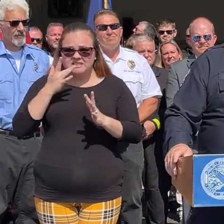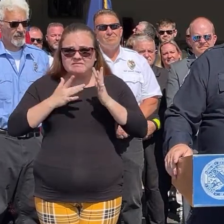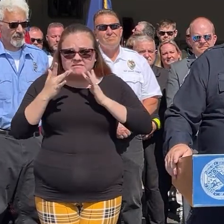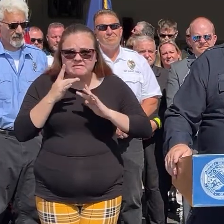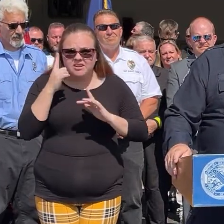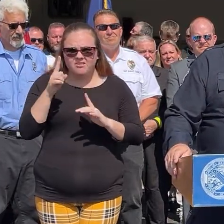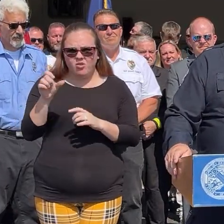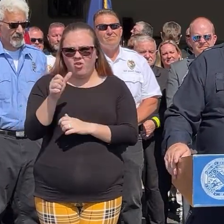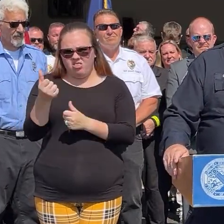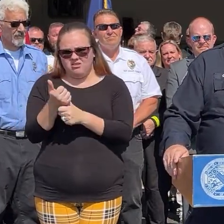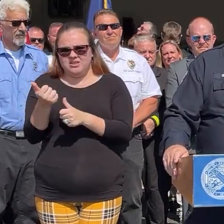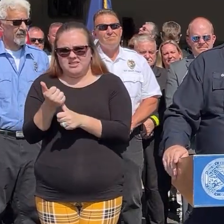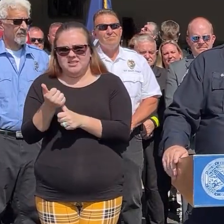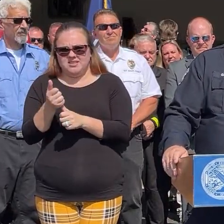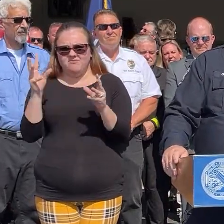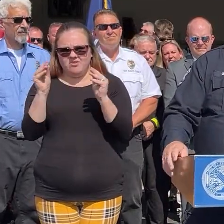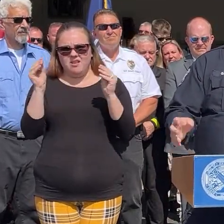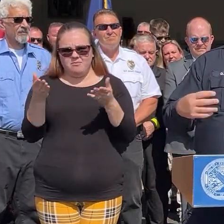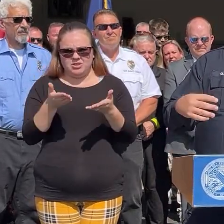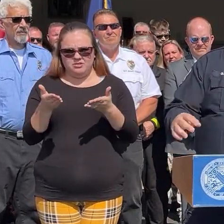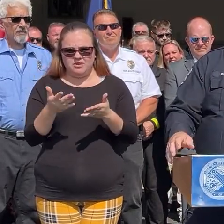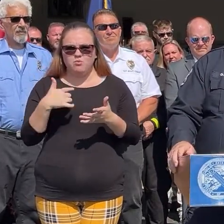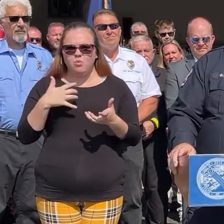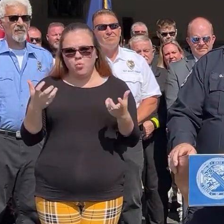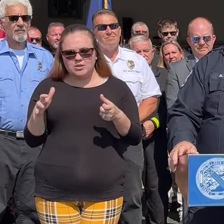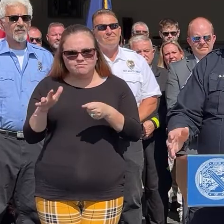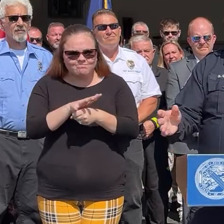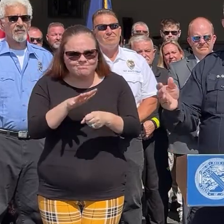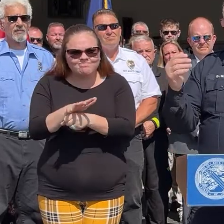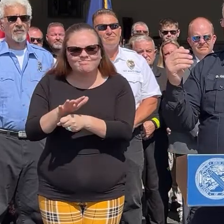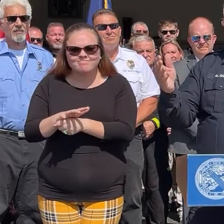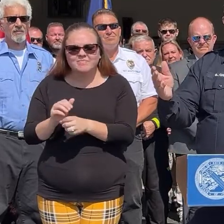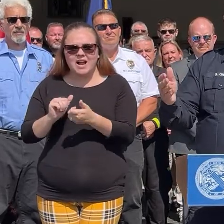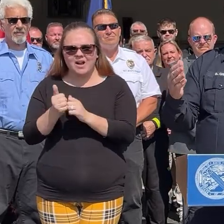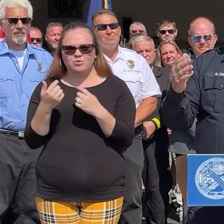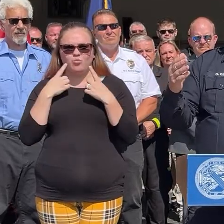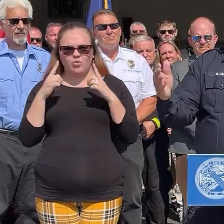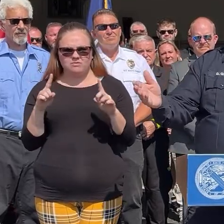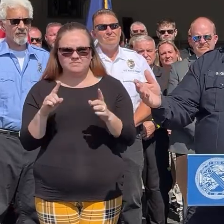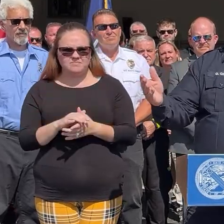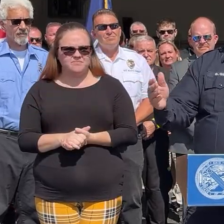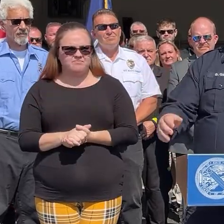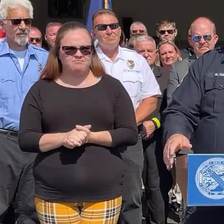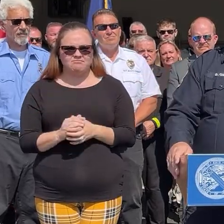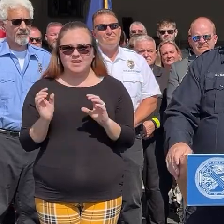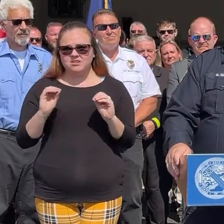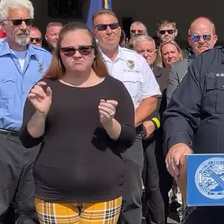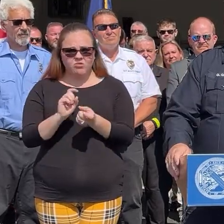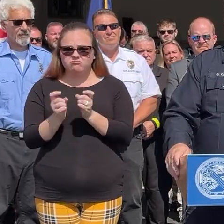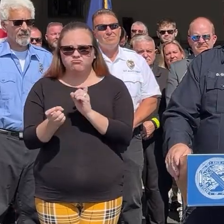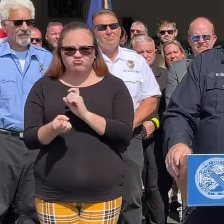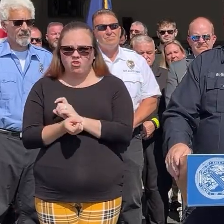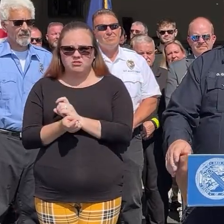for ambulance services to be available. We want to fill that void. So how does it work? Nothing changes